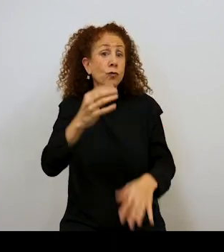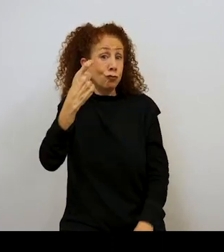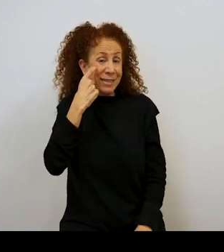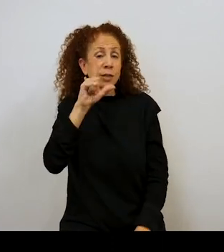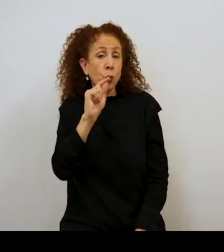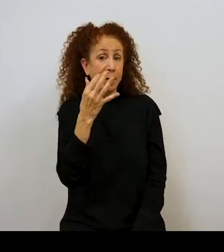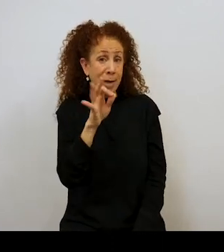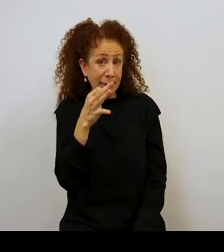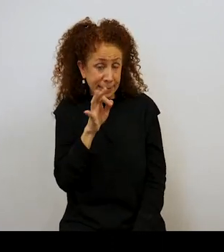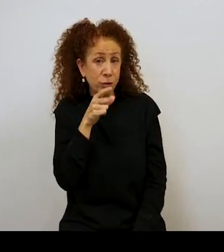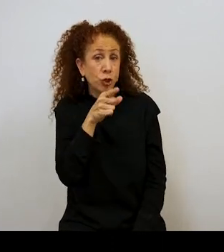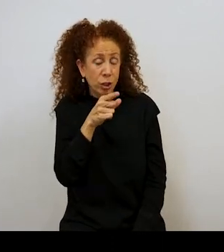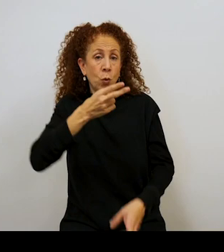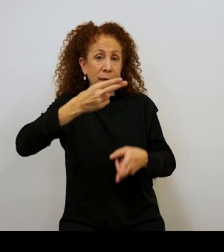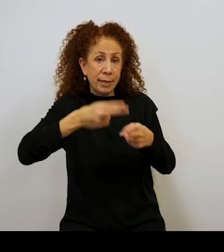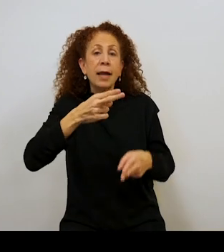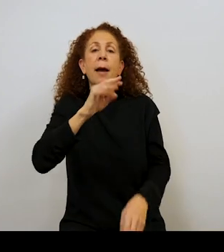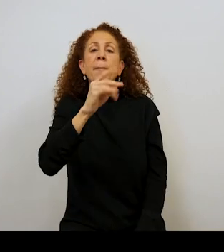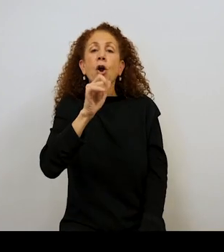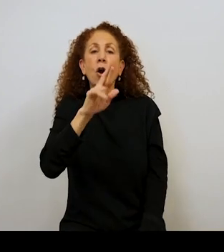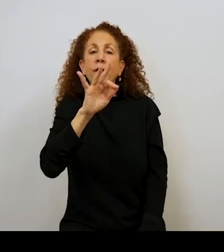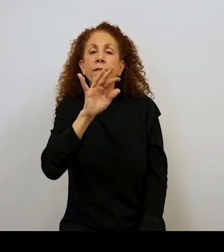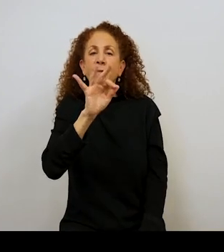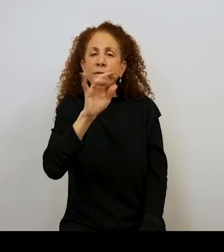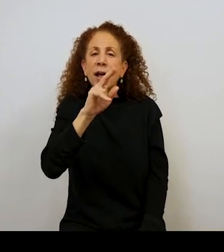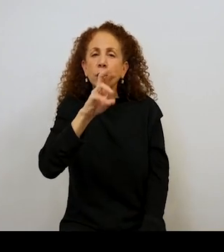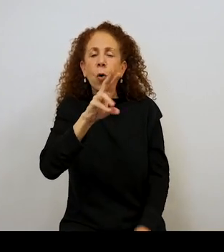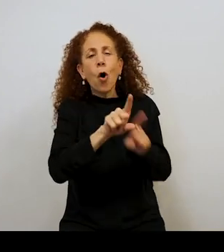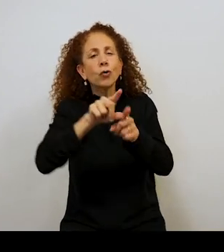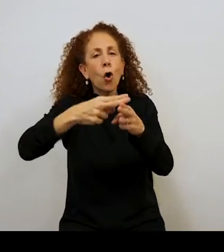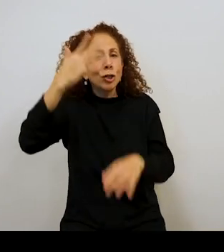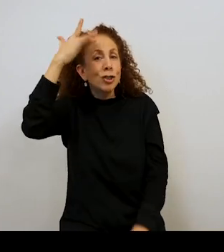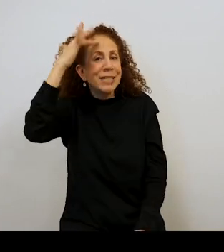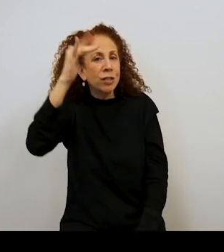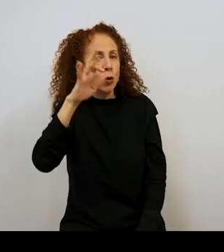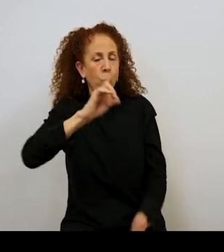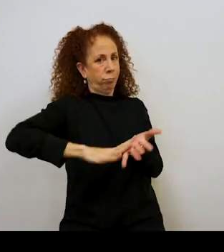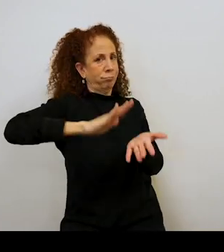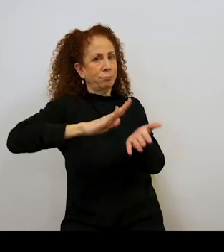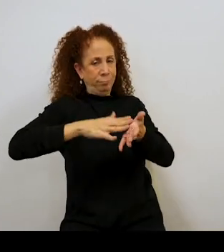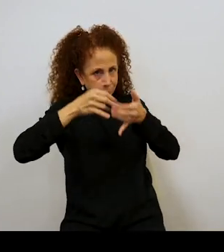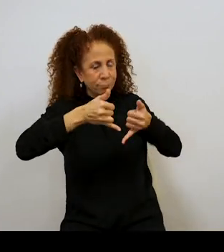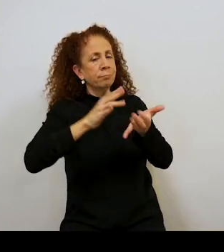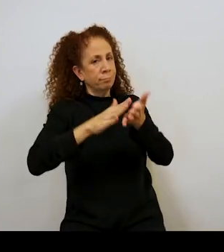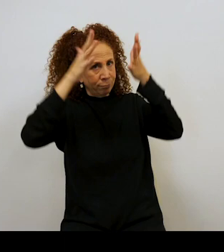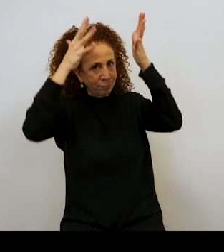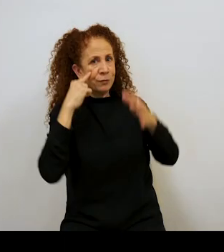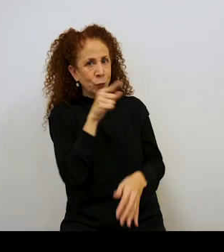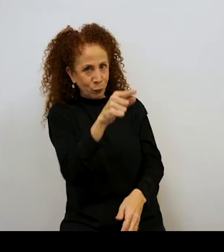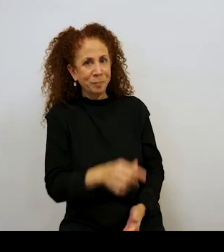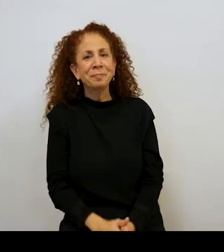in 2019, she was named a MacArthur Fellow, otherwise known as the Genius Award. And I want to congratulate her here. Please join me in congratulating her.